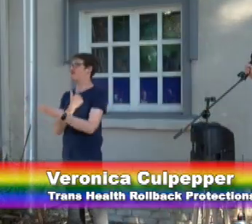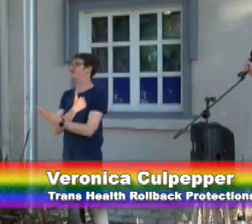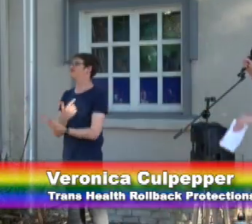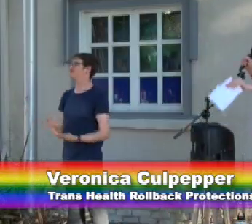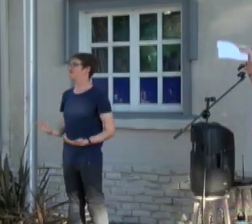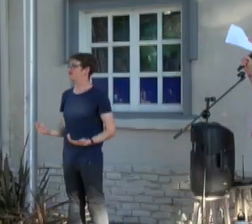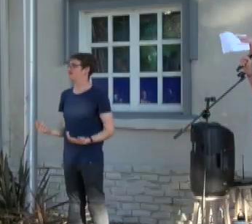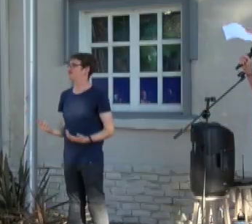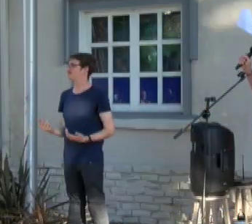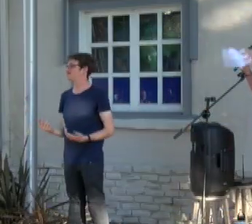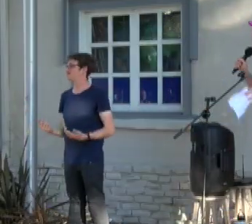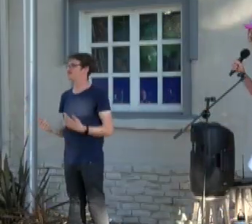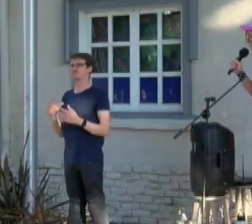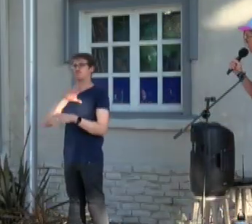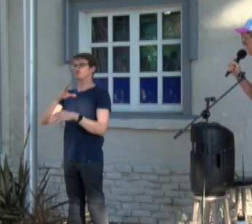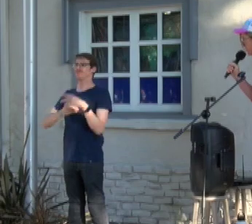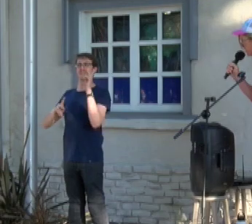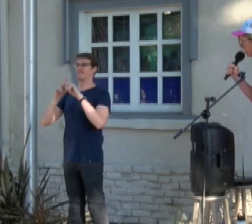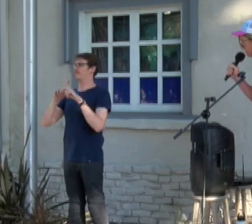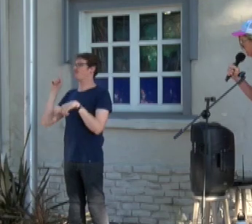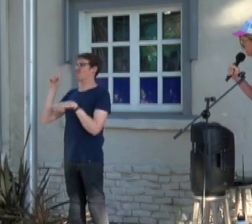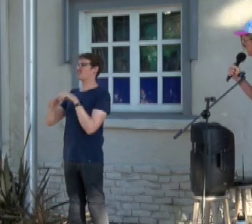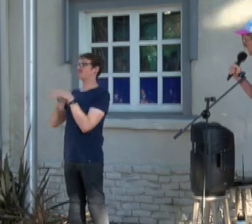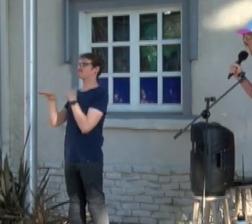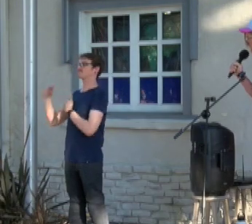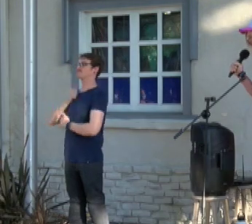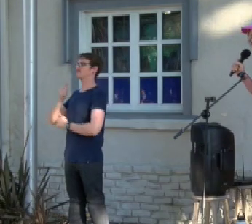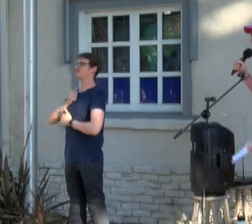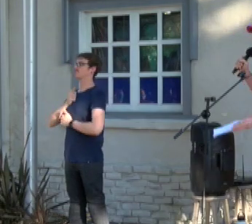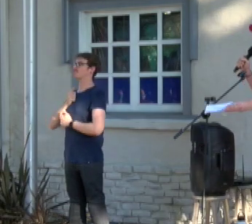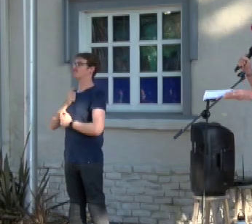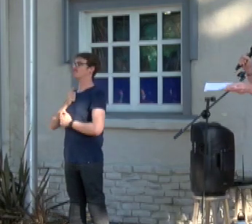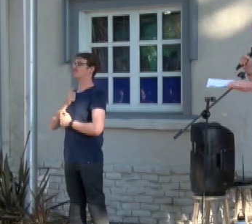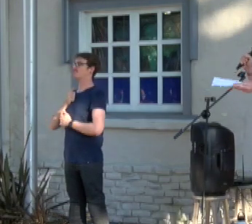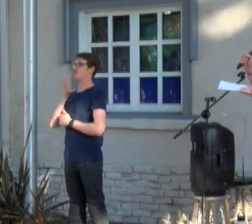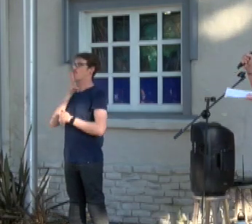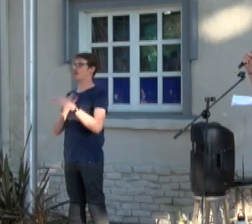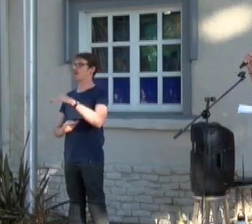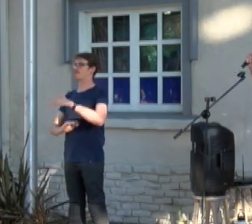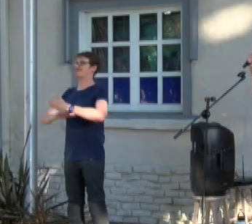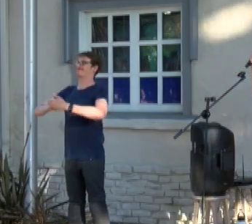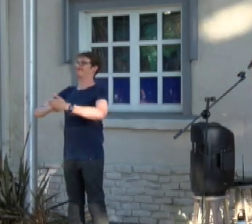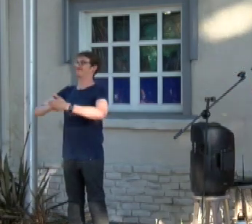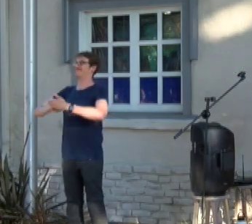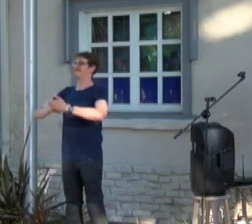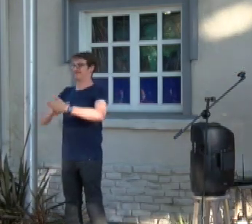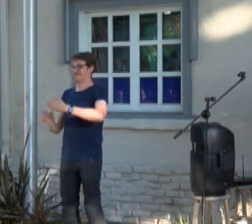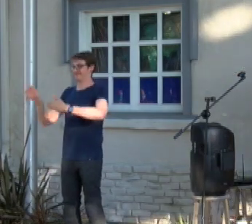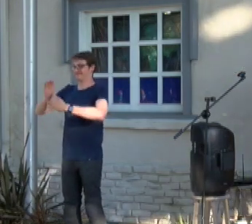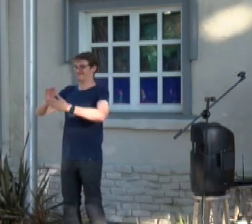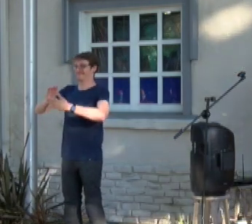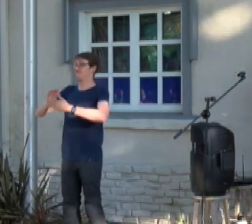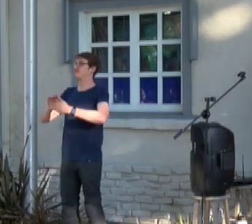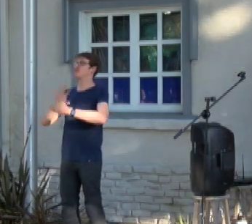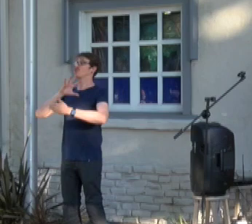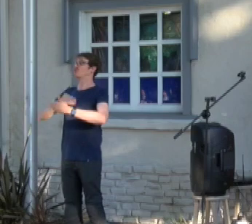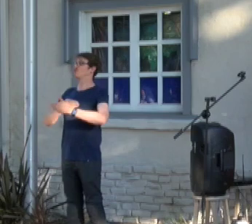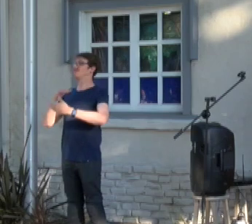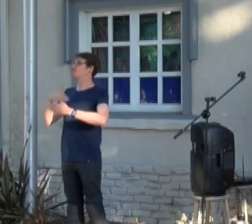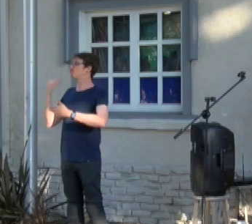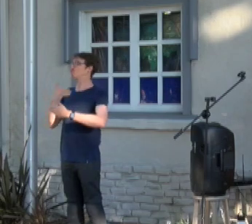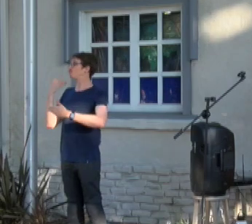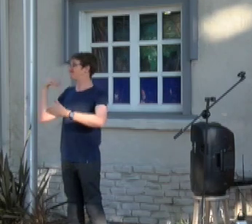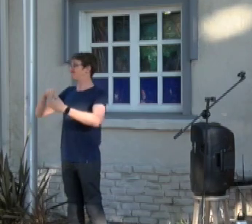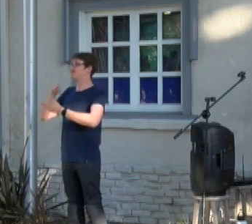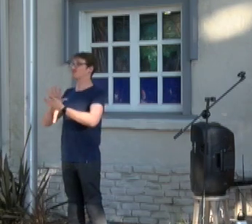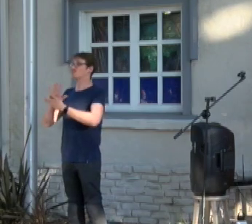Transgender people cannot serve in the military, and the water rises. Trans youth in our